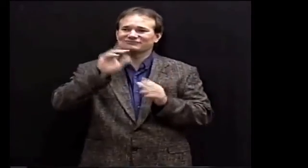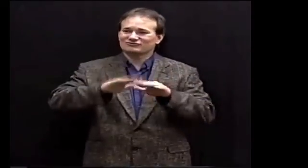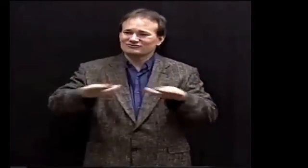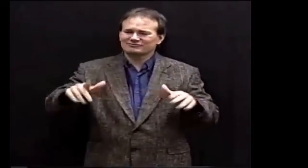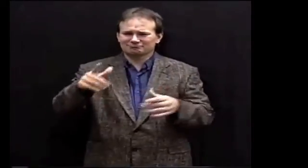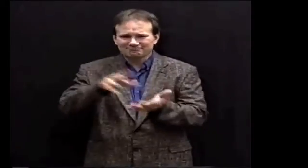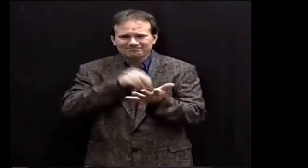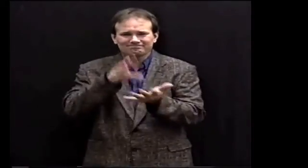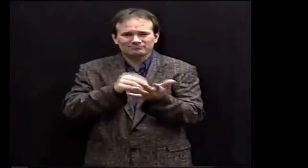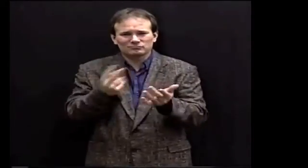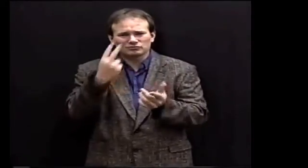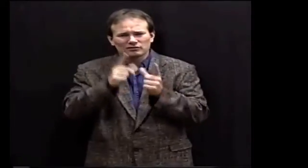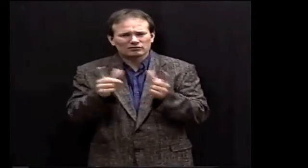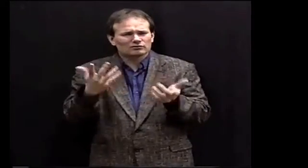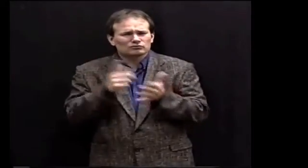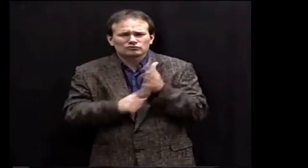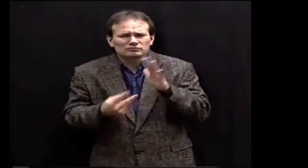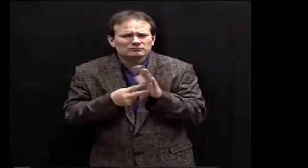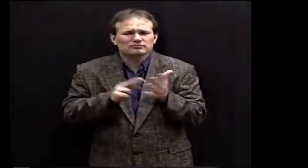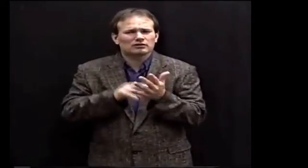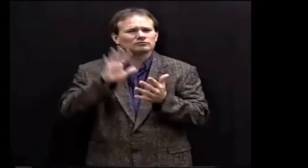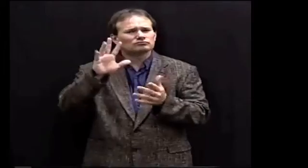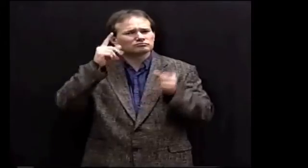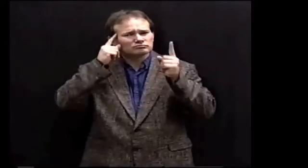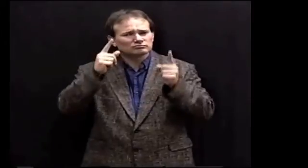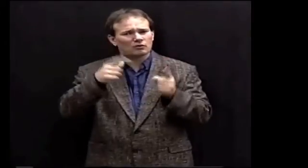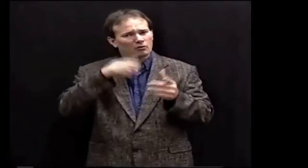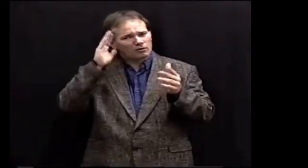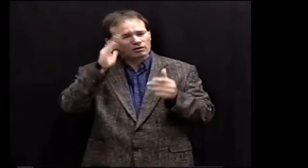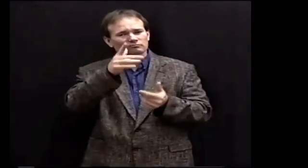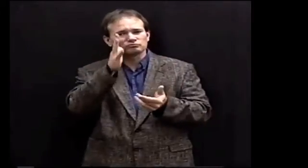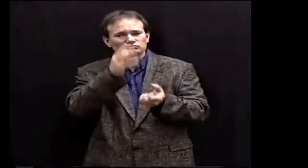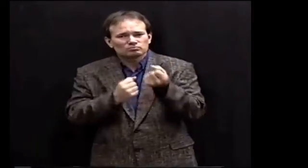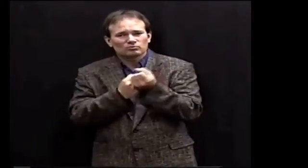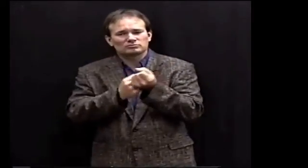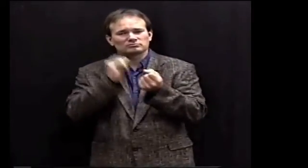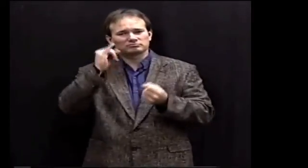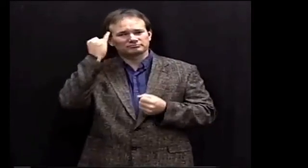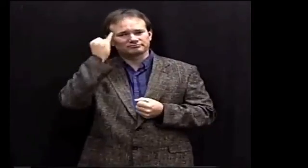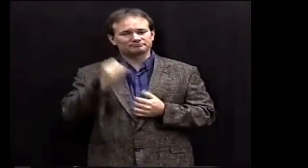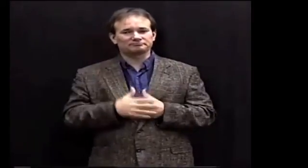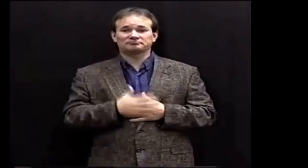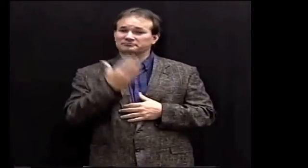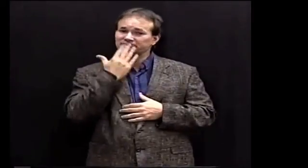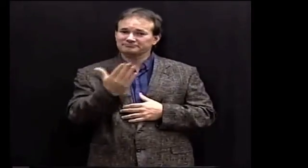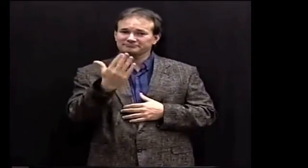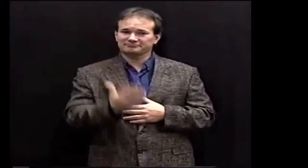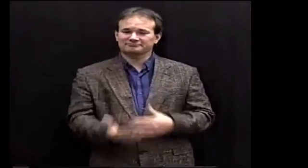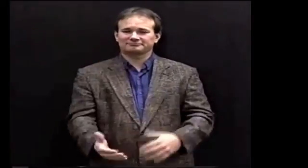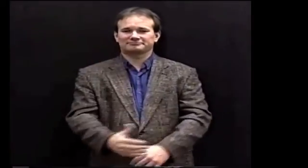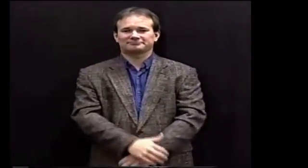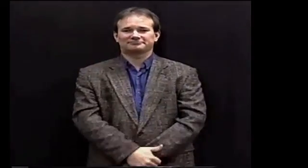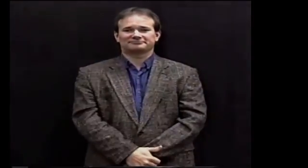I hope to encourage more parents with deaf children to study language and support the movement of bilingualism. Thank you.